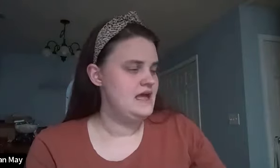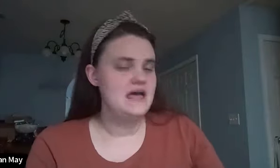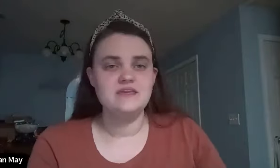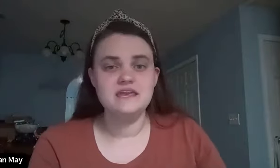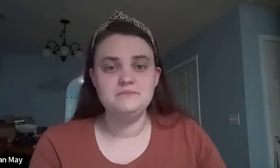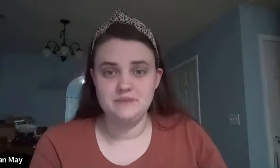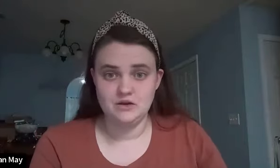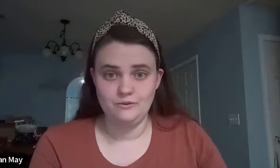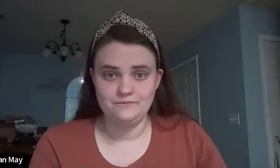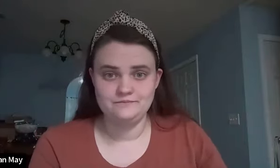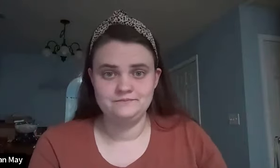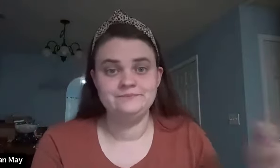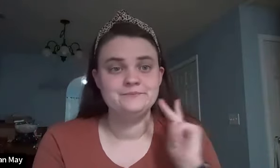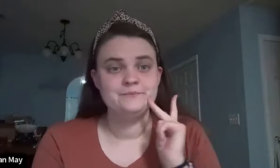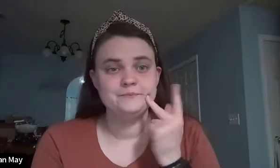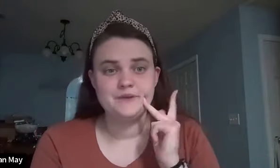And then pickle.